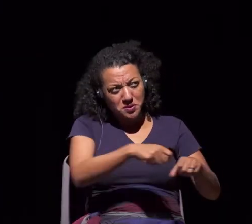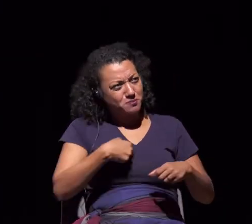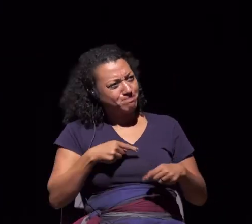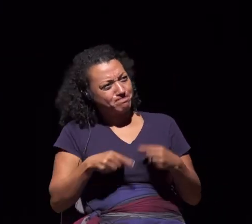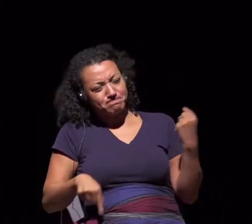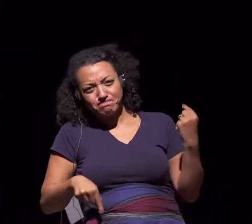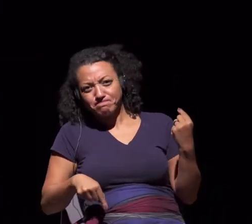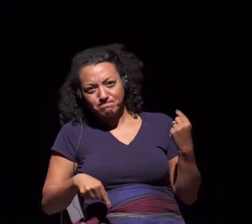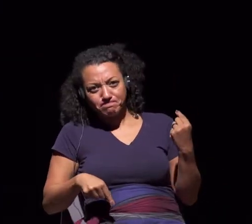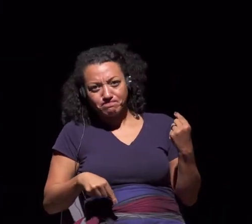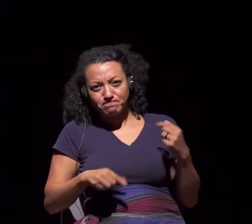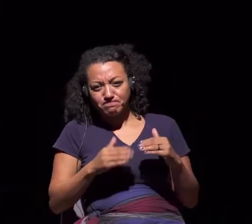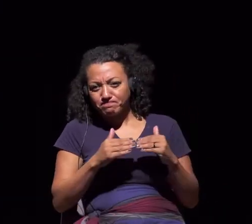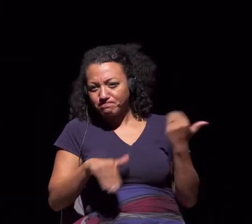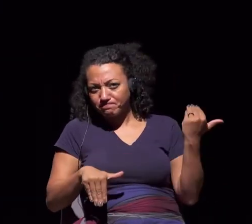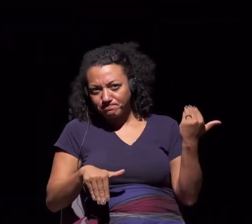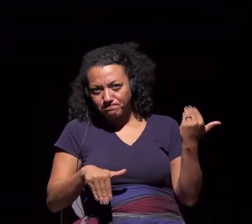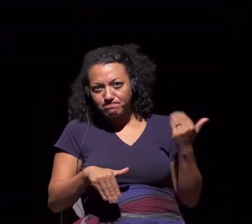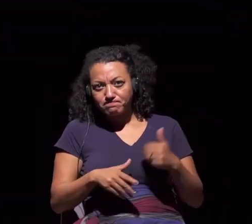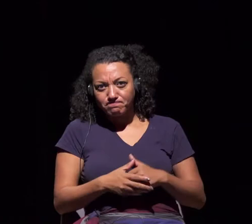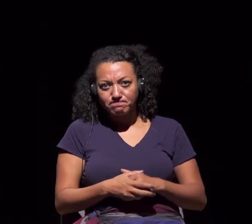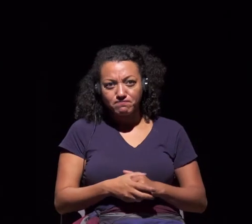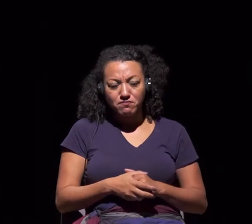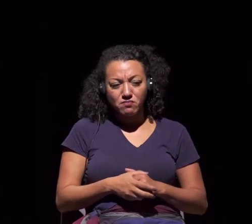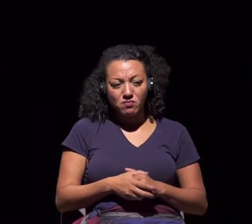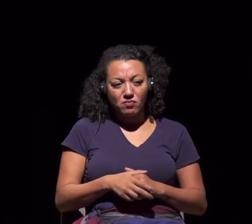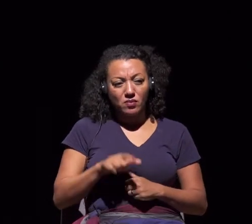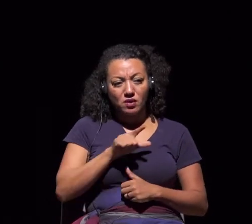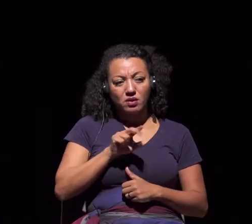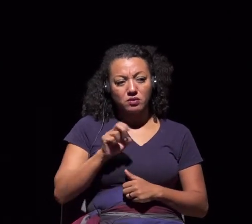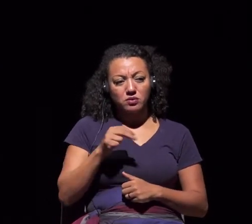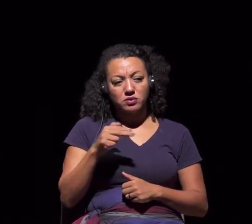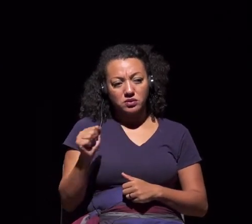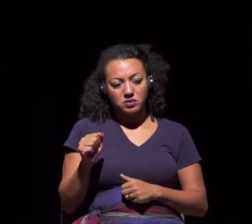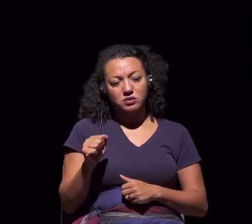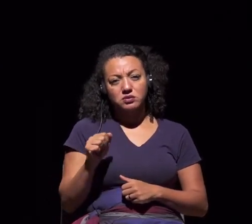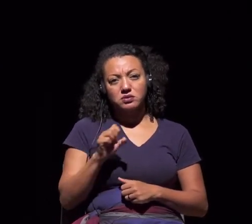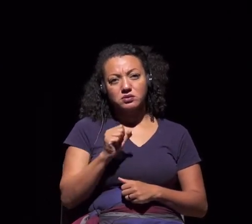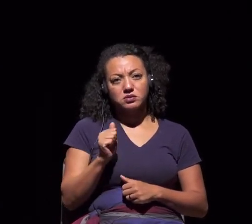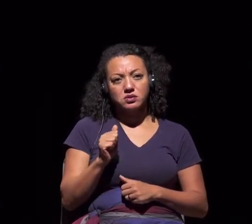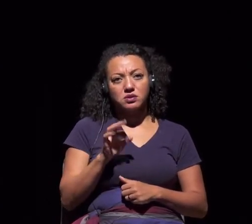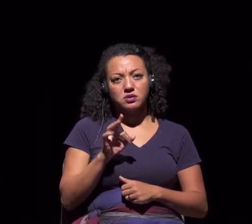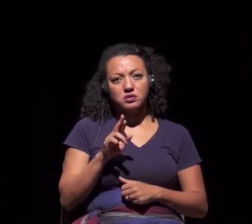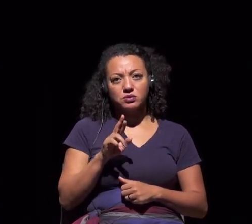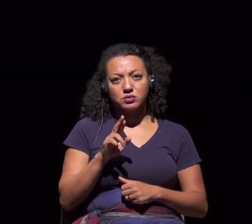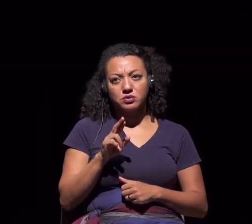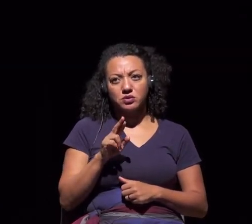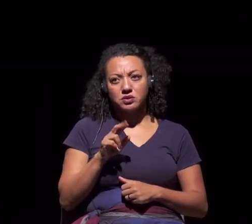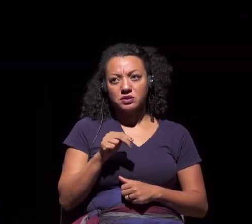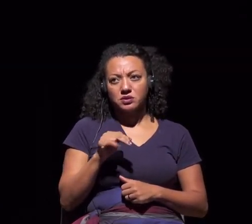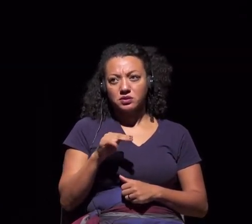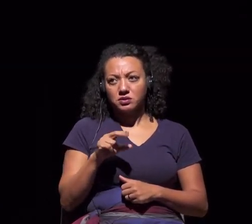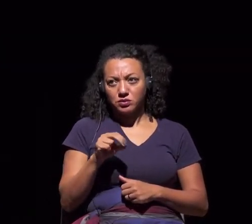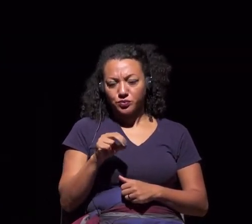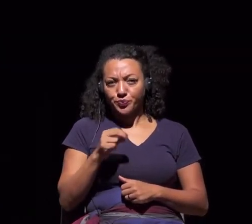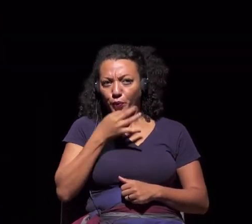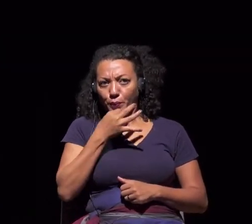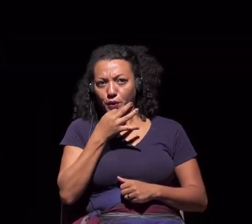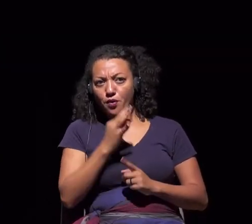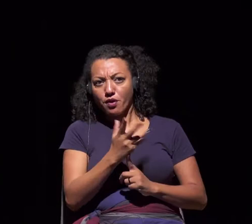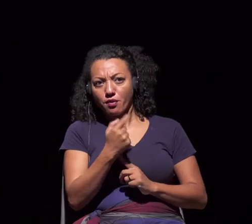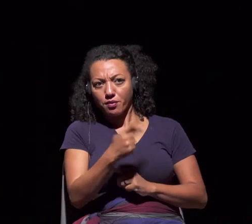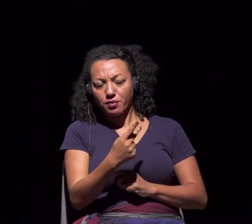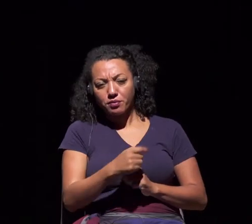About this piece, Luana Saturnino Vardovskis wrote, quote, "Besides producing an